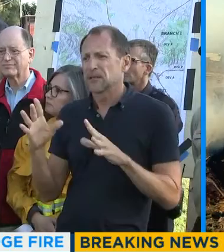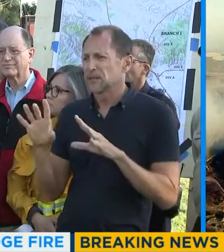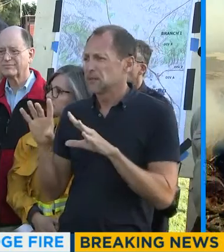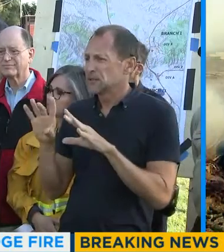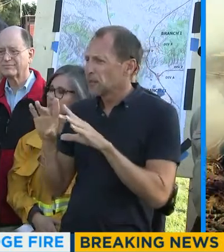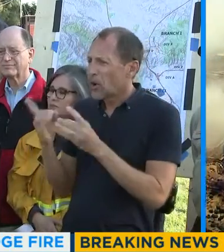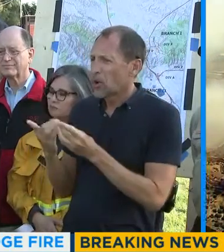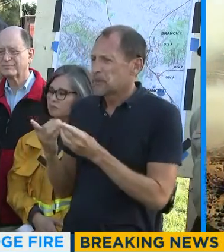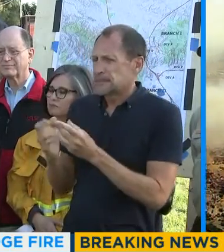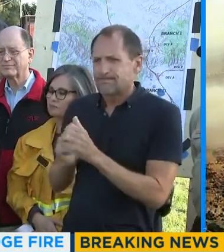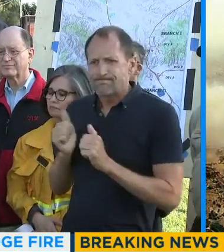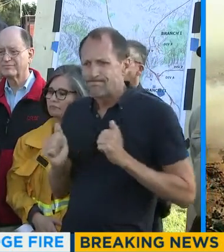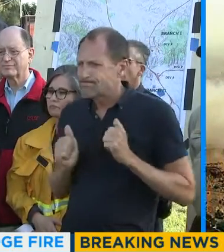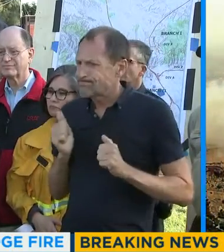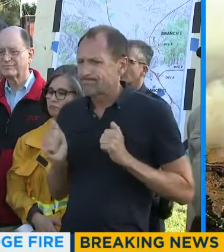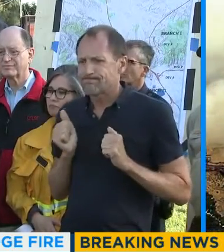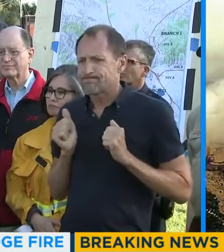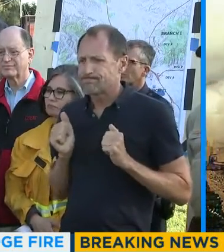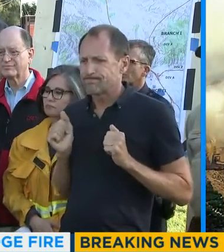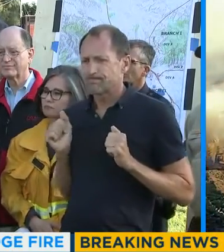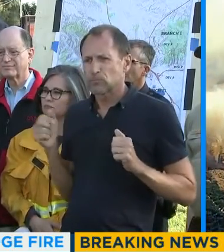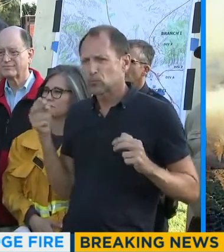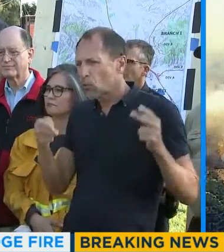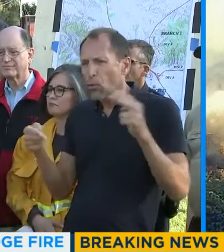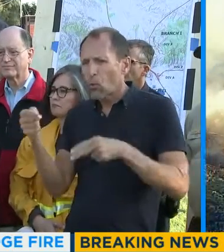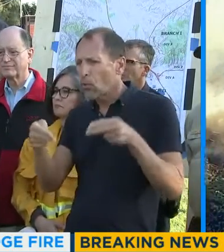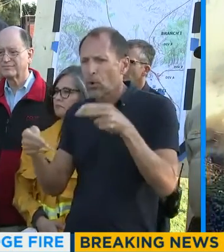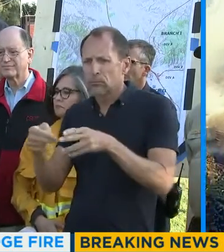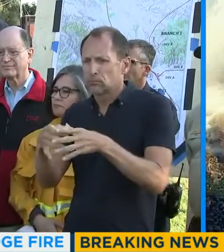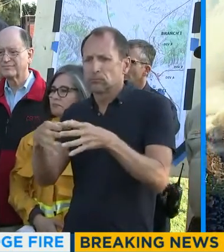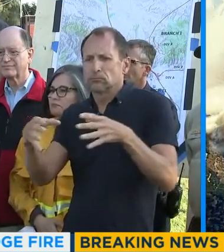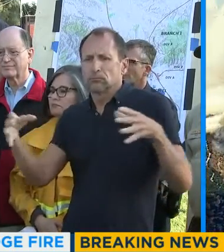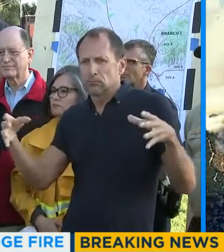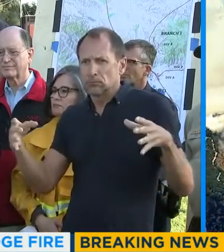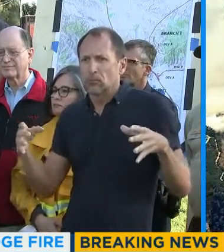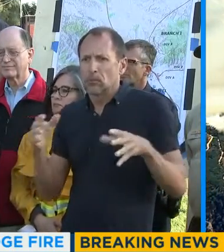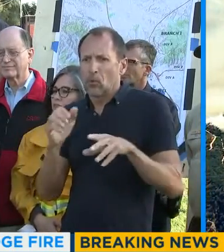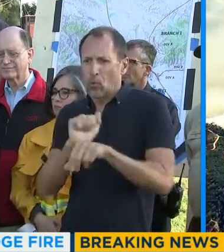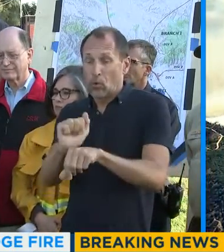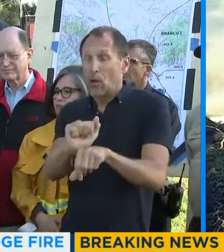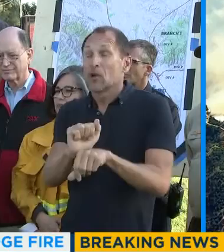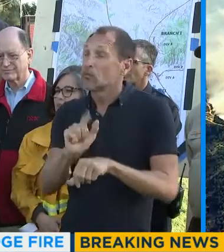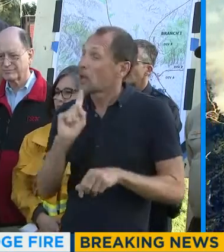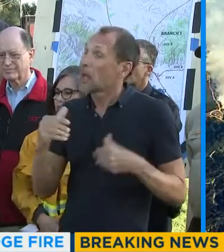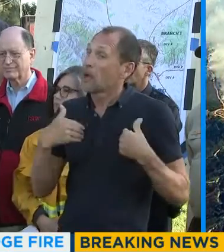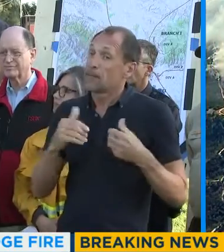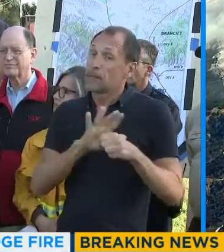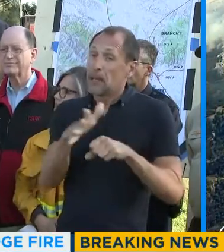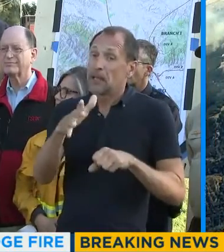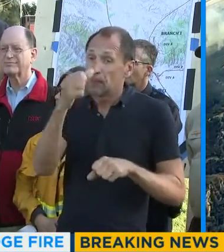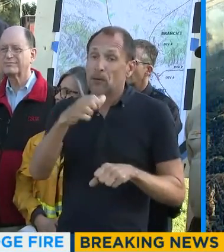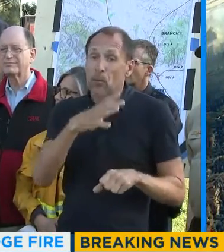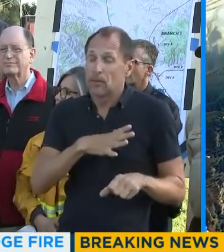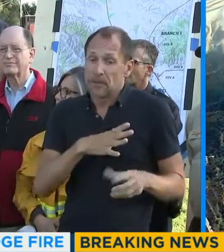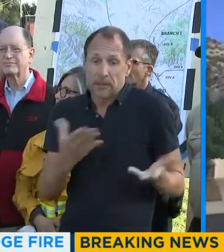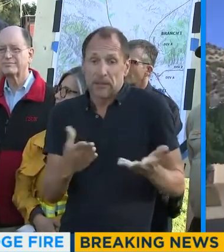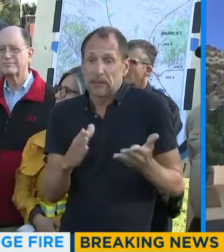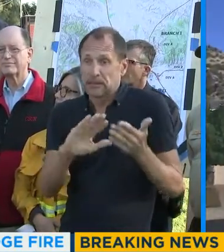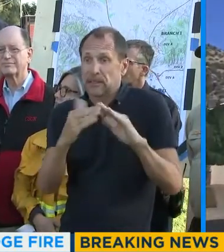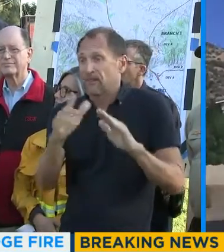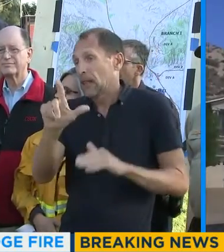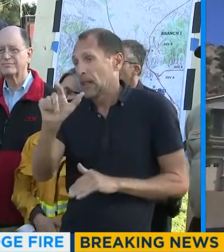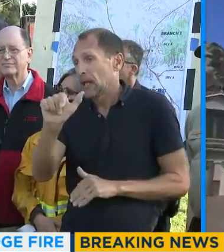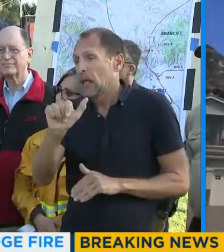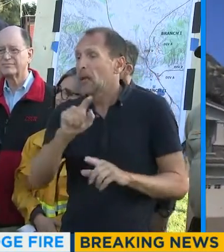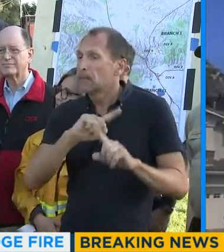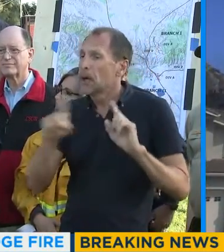on a citywide tactical alert. We have sufficient resources around the entire city. However, we have embarked